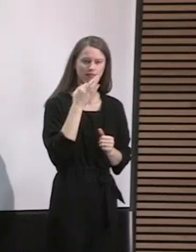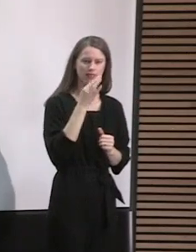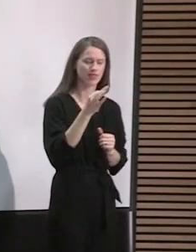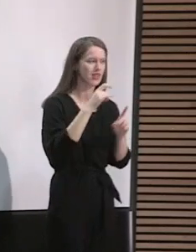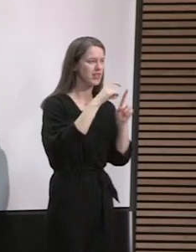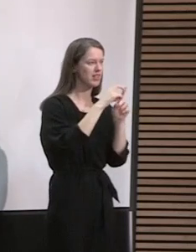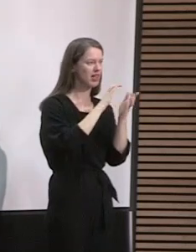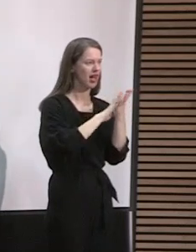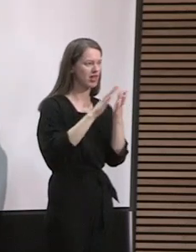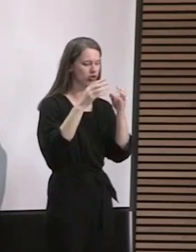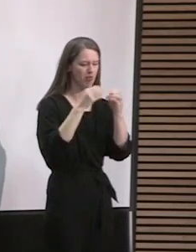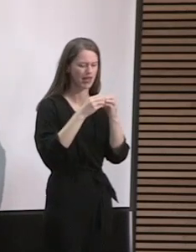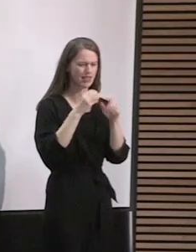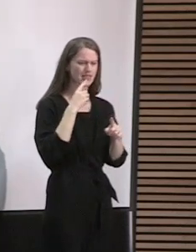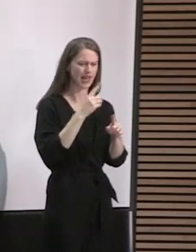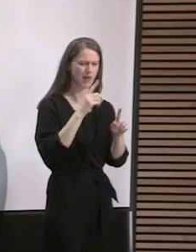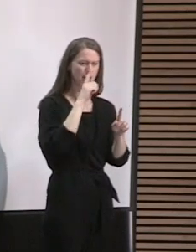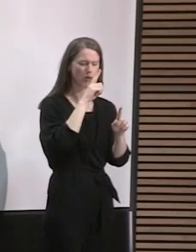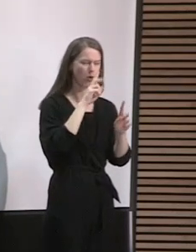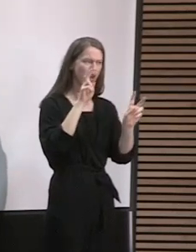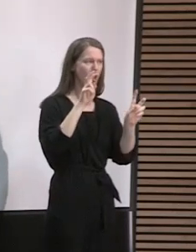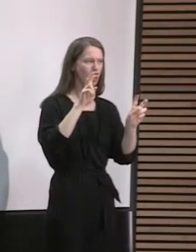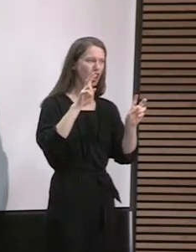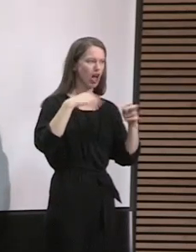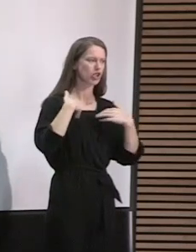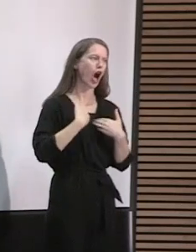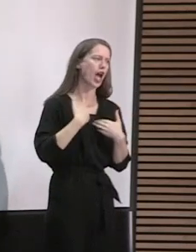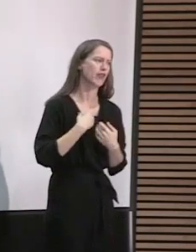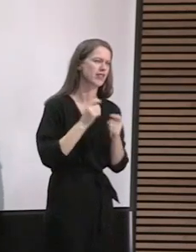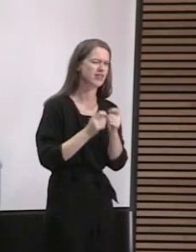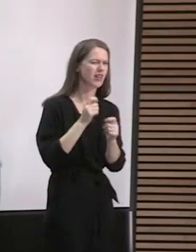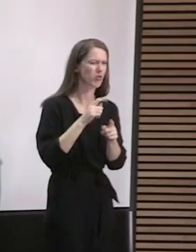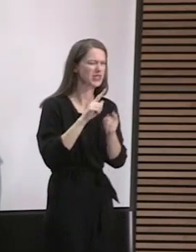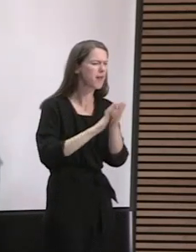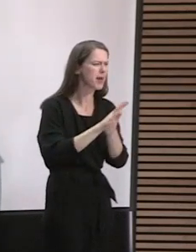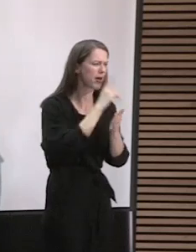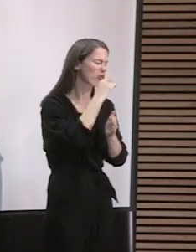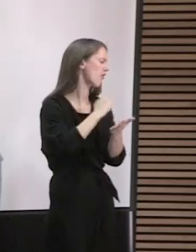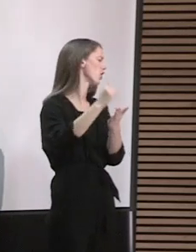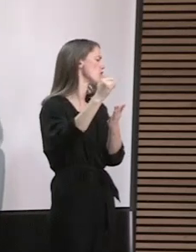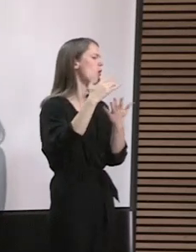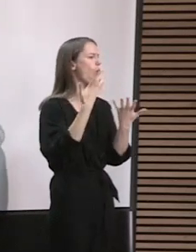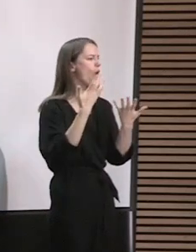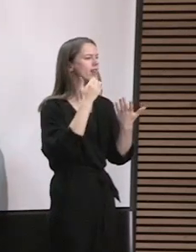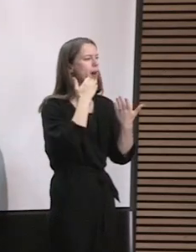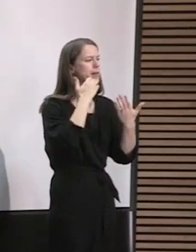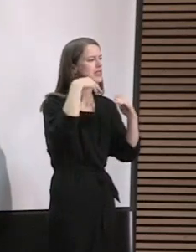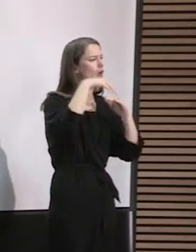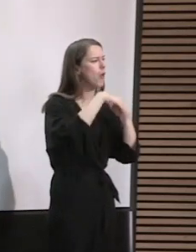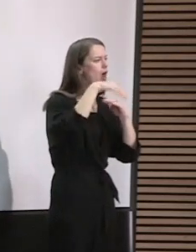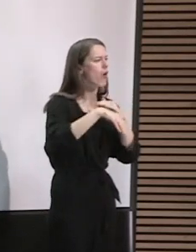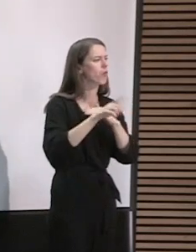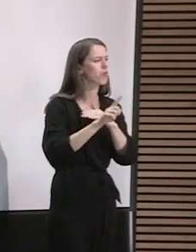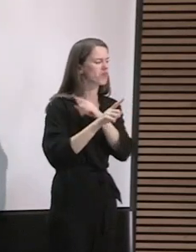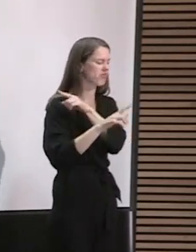this testing fatigue? Is it that people are now returning to refusing tests, or there is just a steady drop-off in numbers? I think